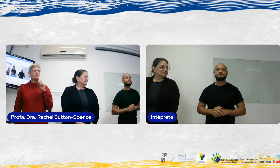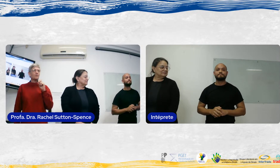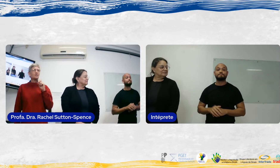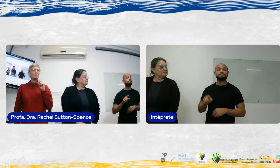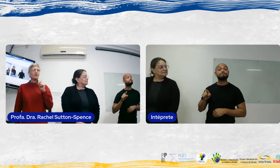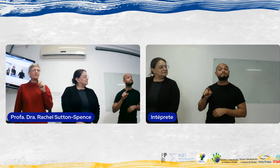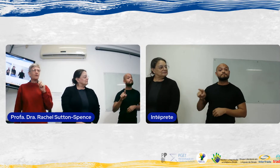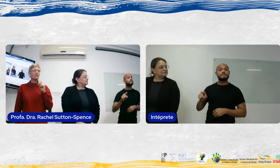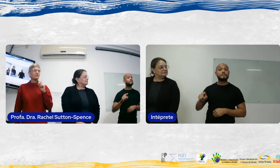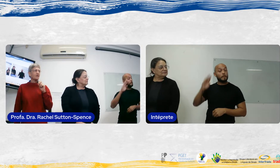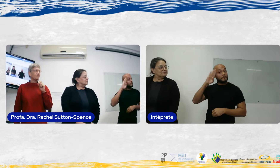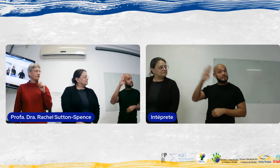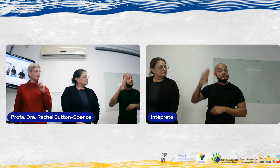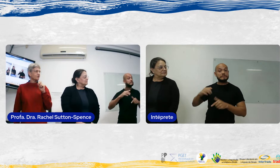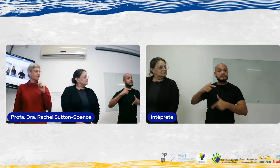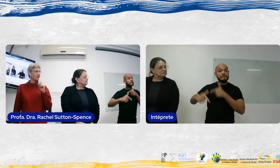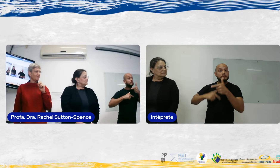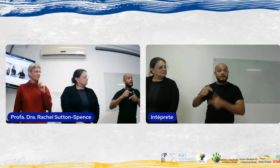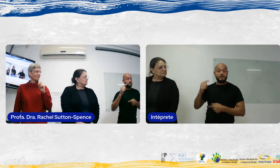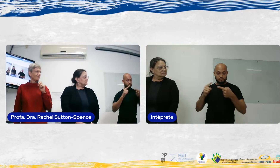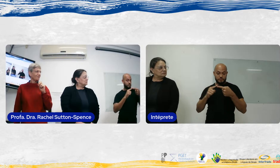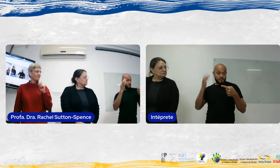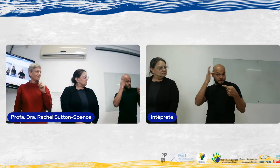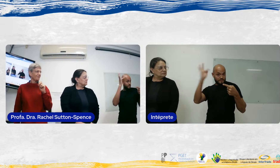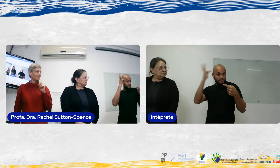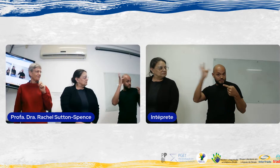She is principally involved in philosophy,